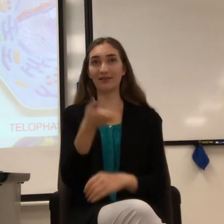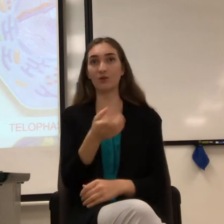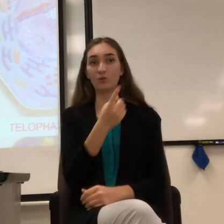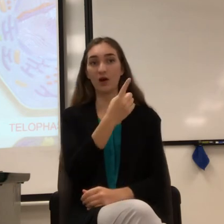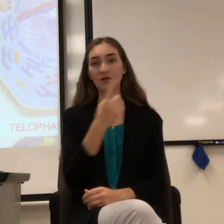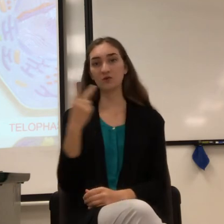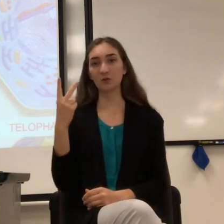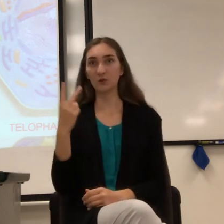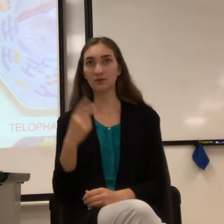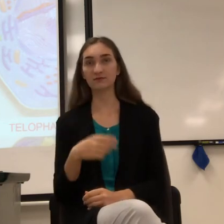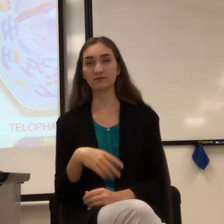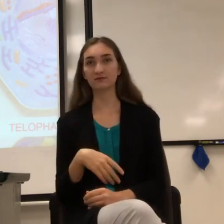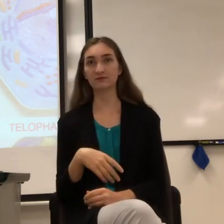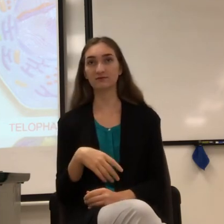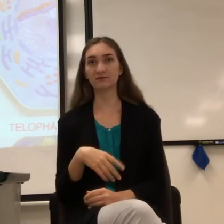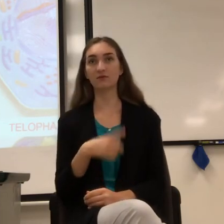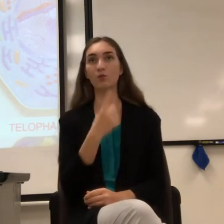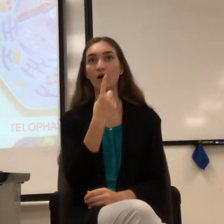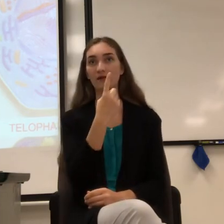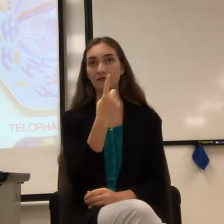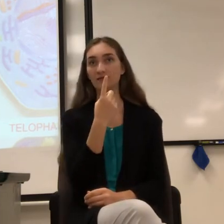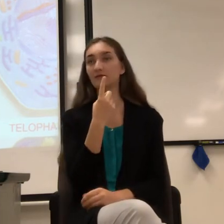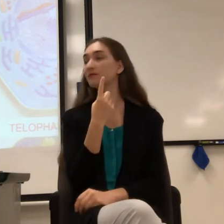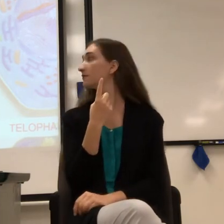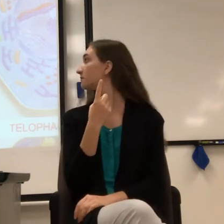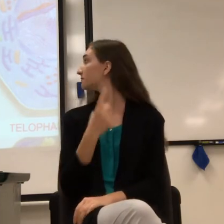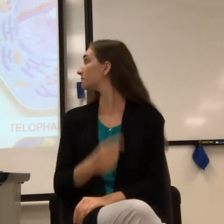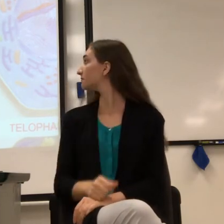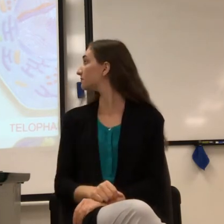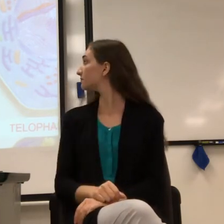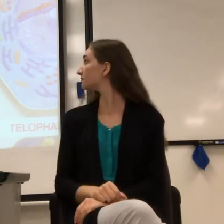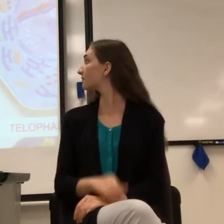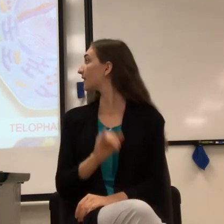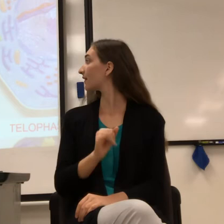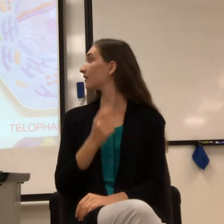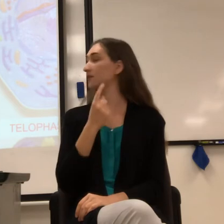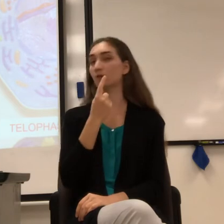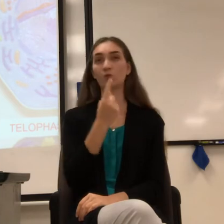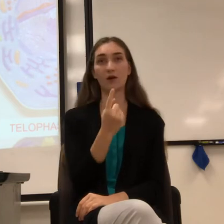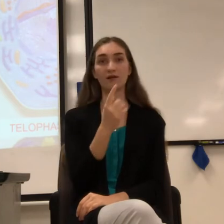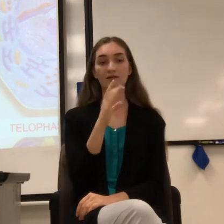two? One, two? This is one centrosome